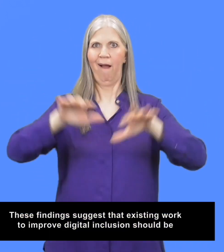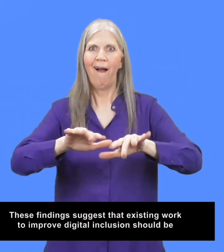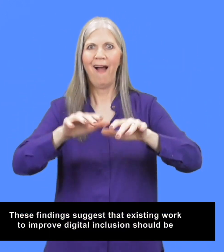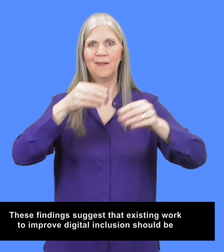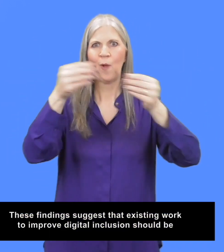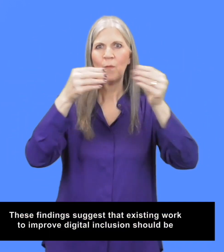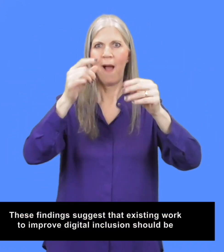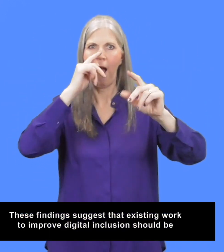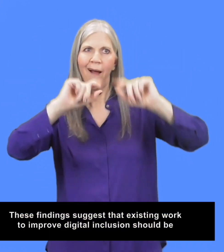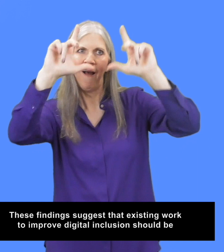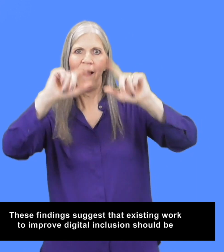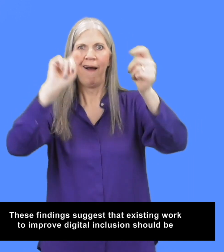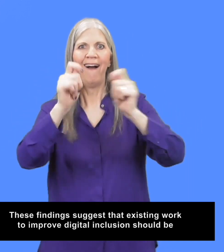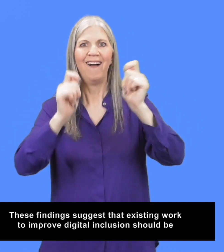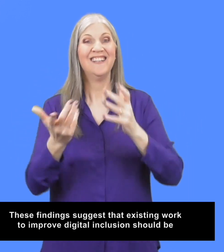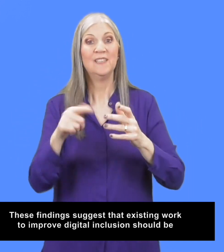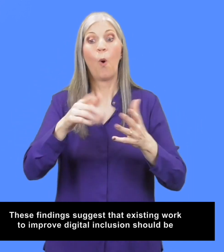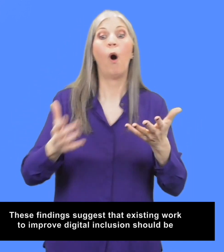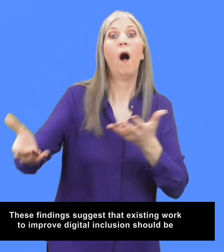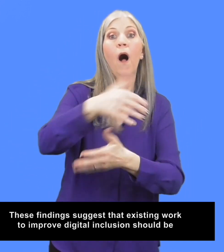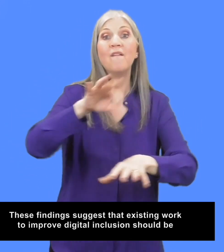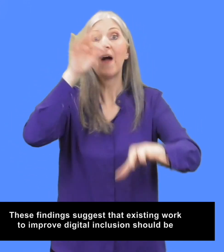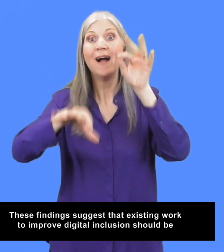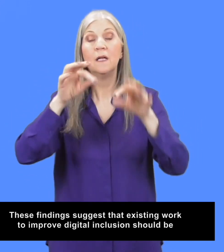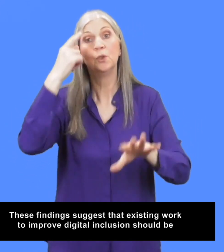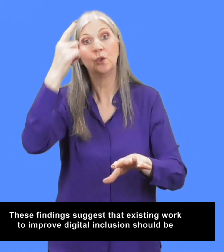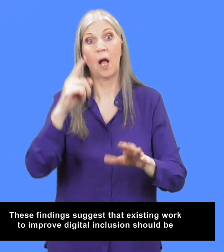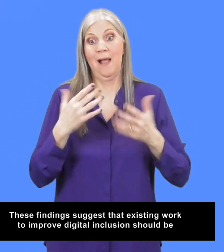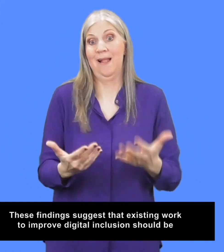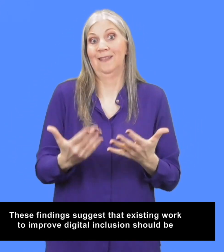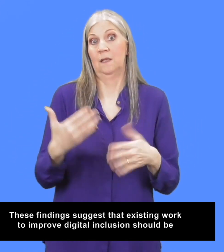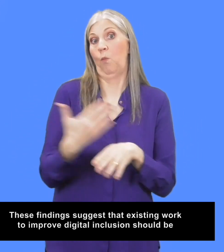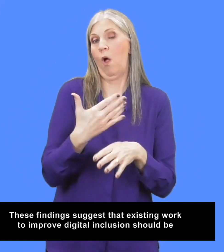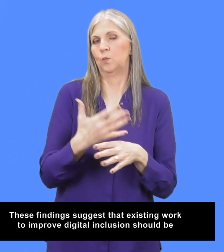These findings suggest that existing work to improve digital inclusion